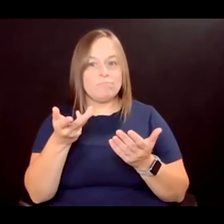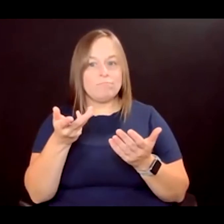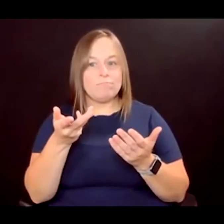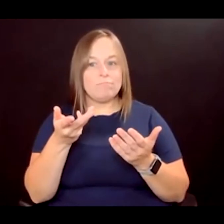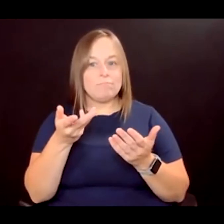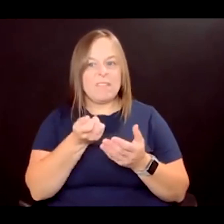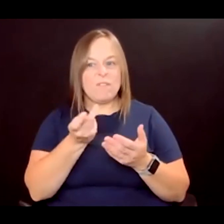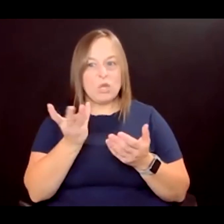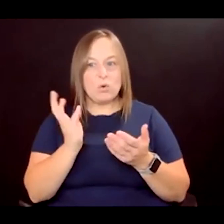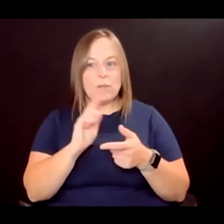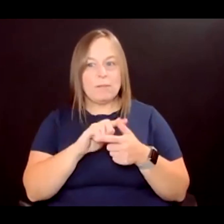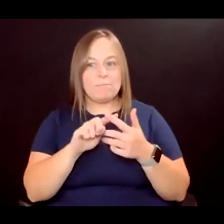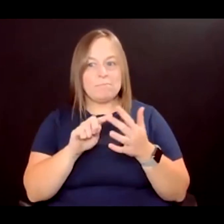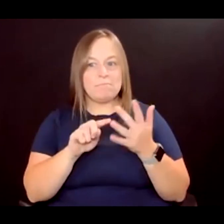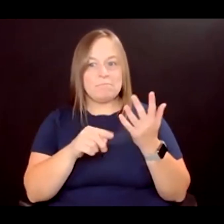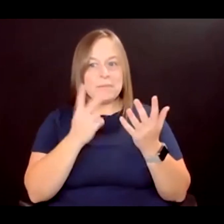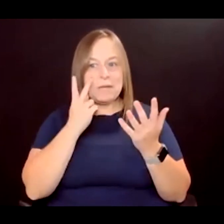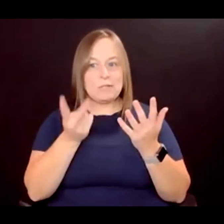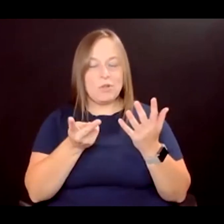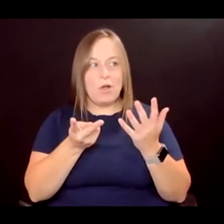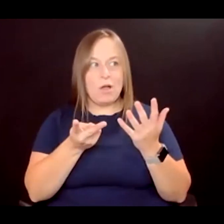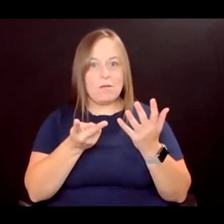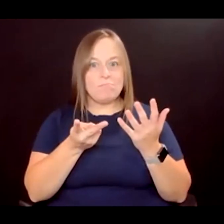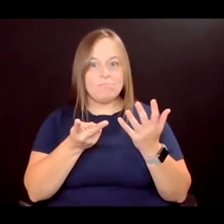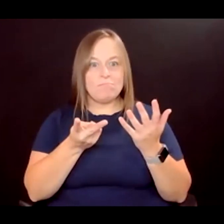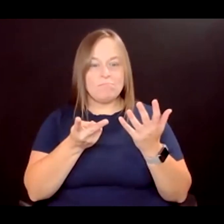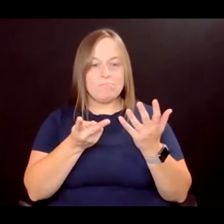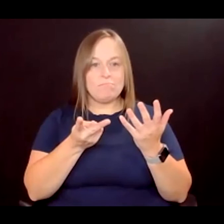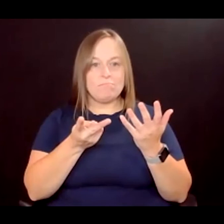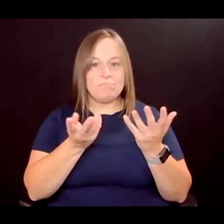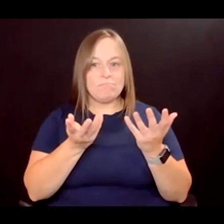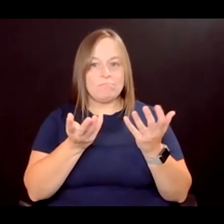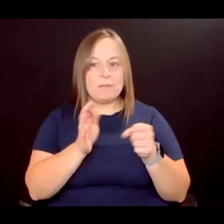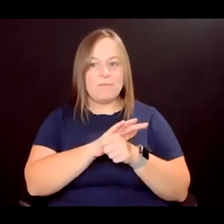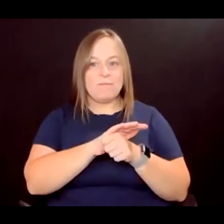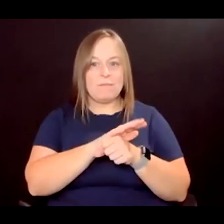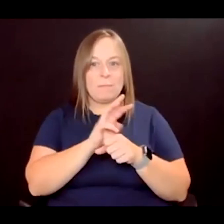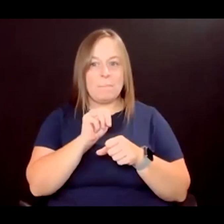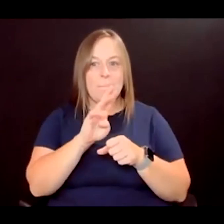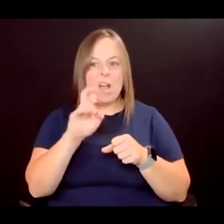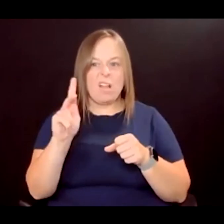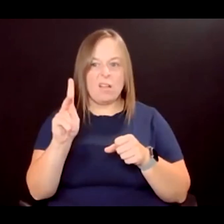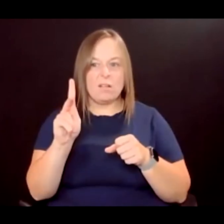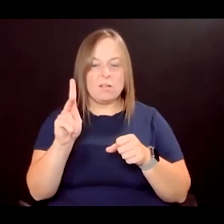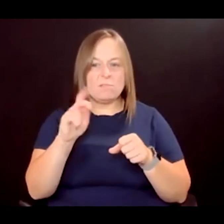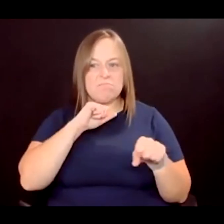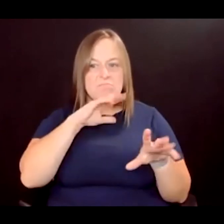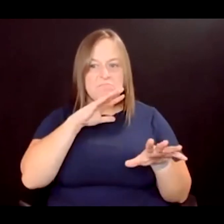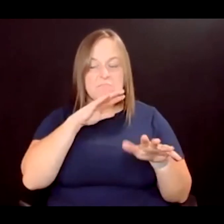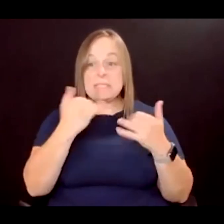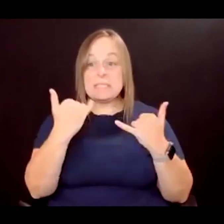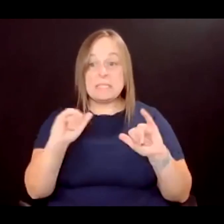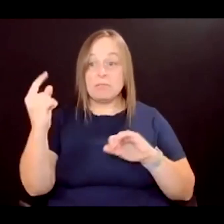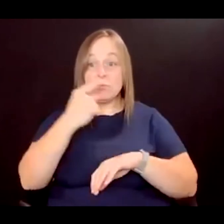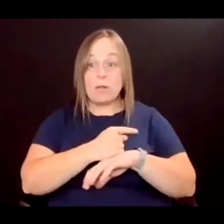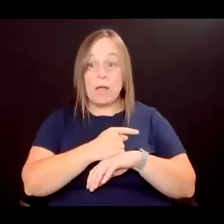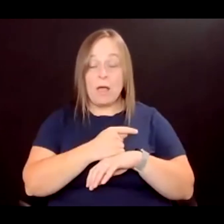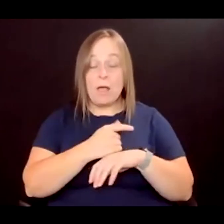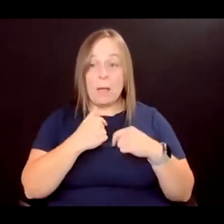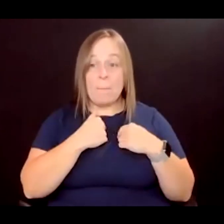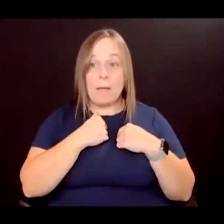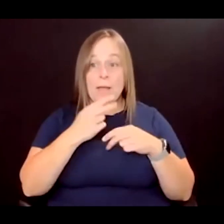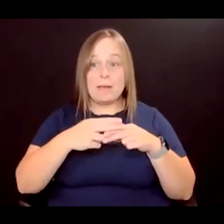done anything with this, because here we are tripping over snow, slamming into stuff, walking in front of a cone.